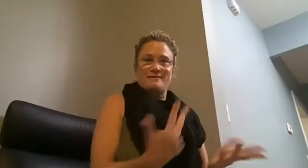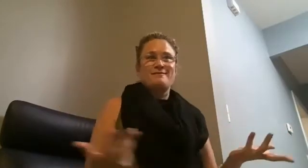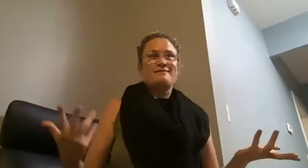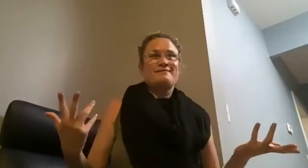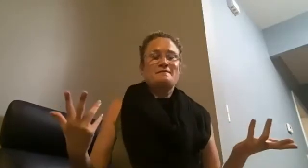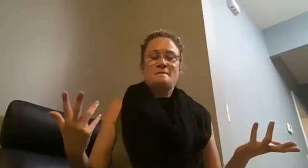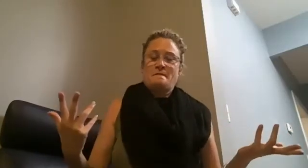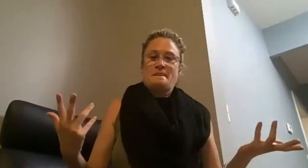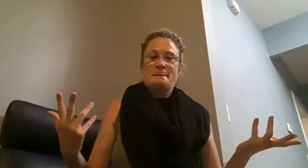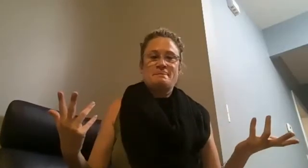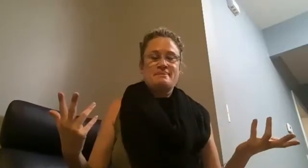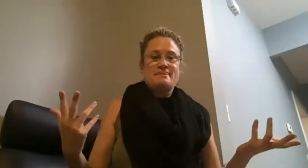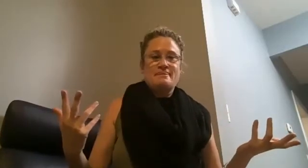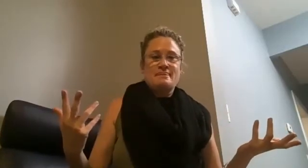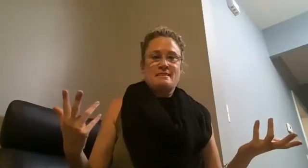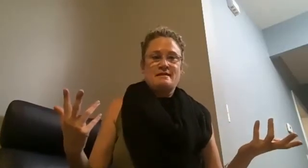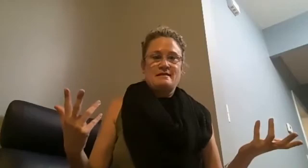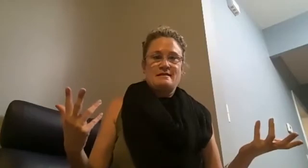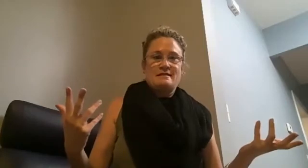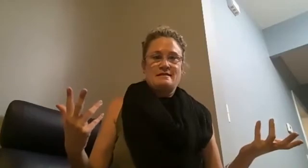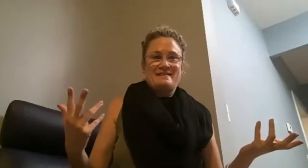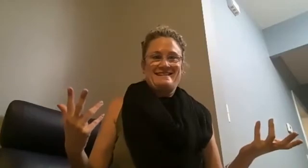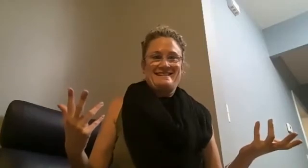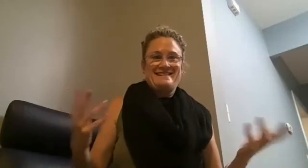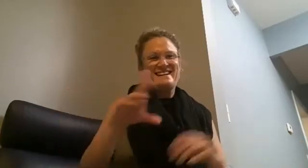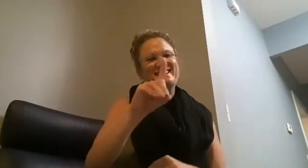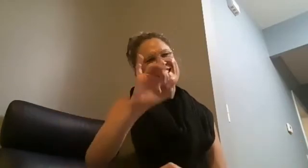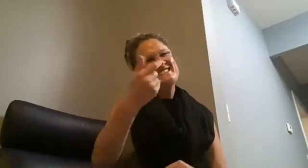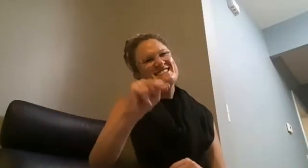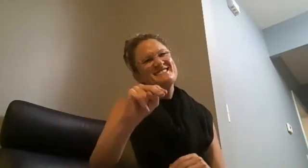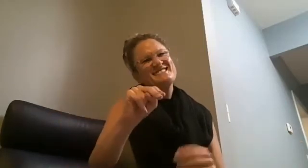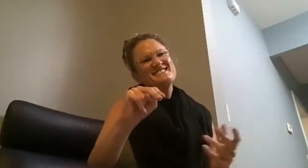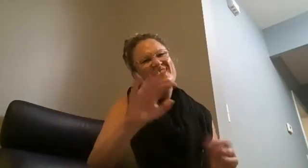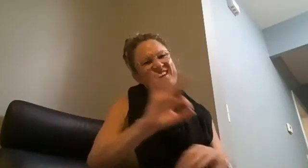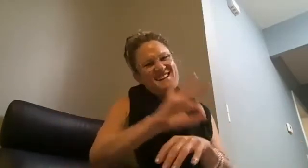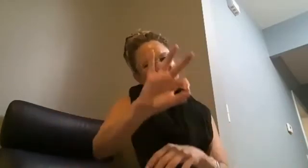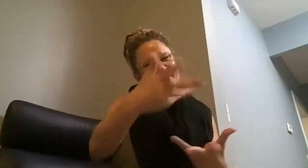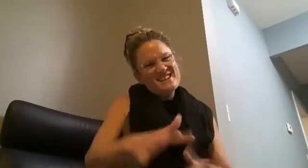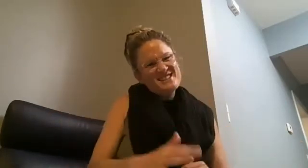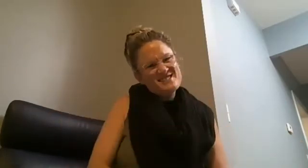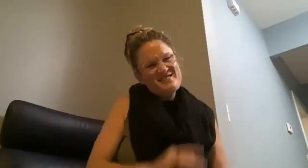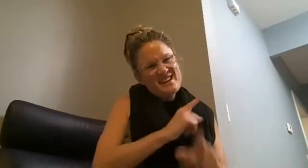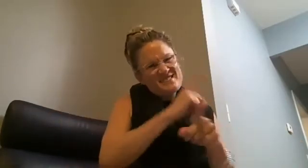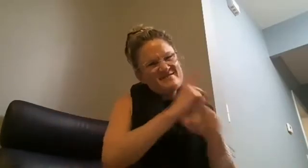And what time do I end, Dustin? At 9? Because I'm screwed if that's true. Yeah, let's say I'm ending at